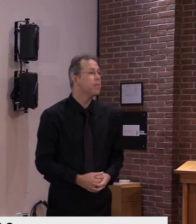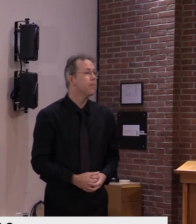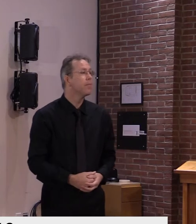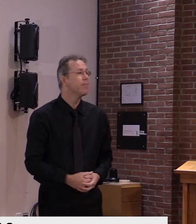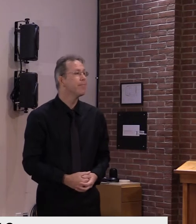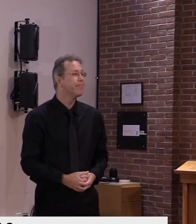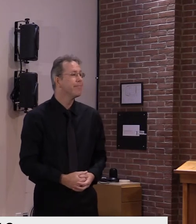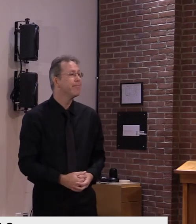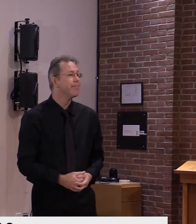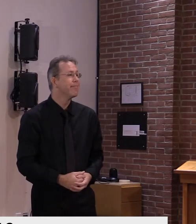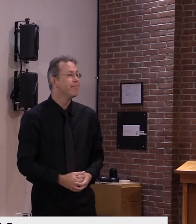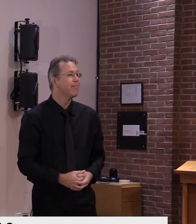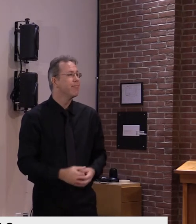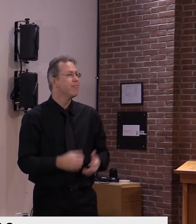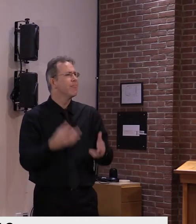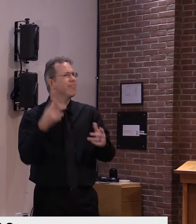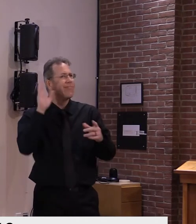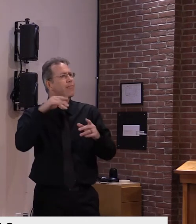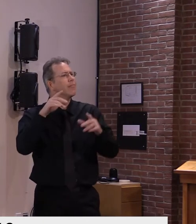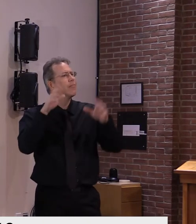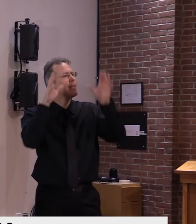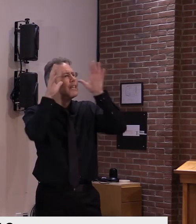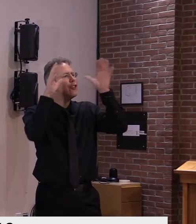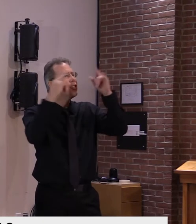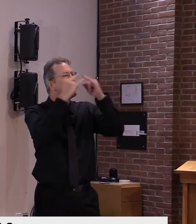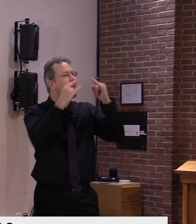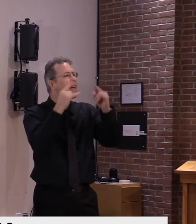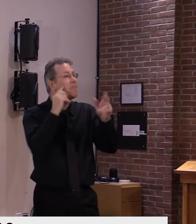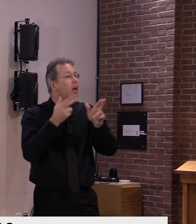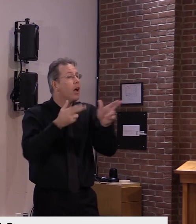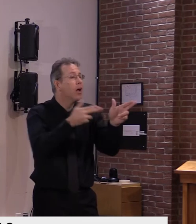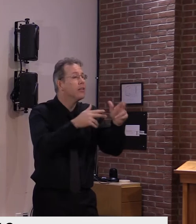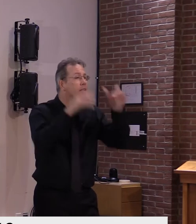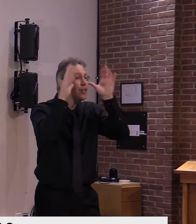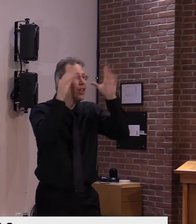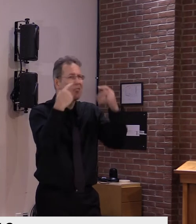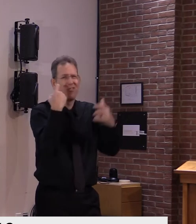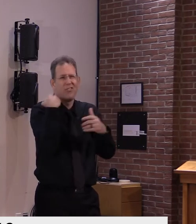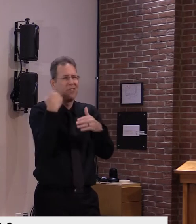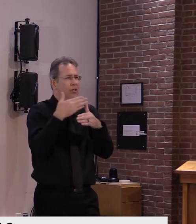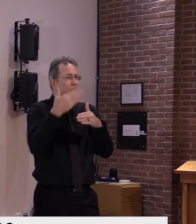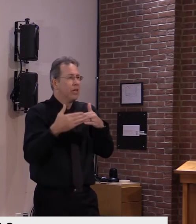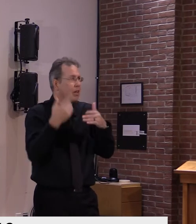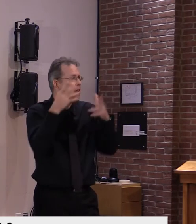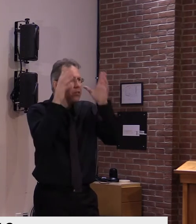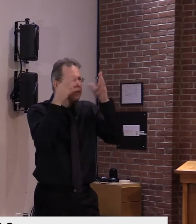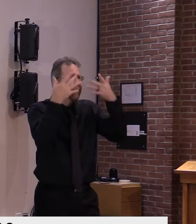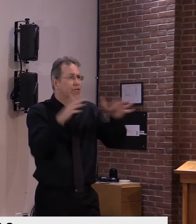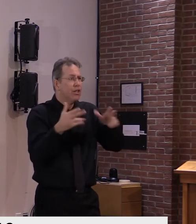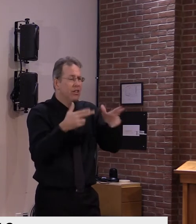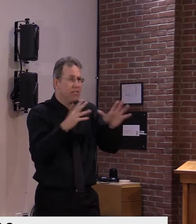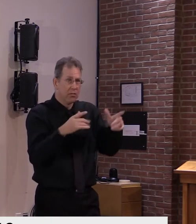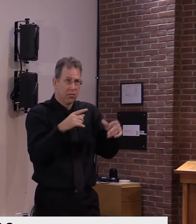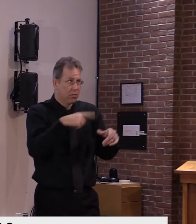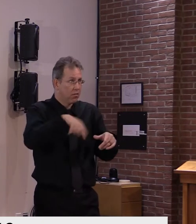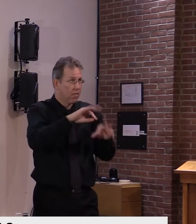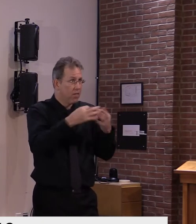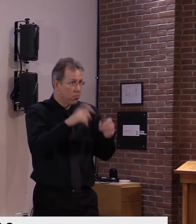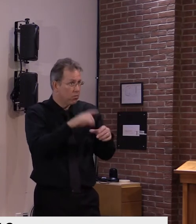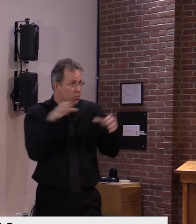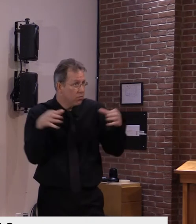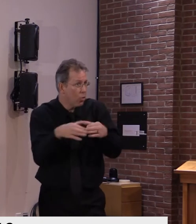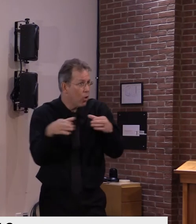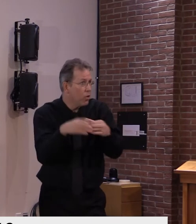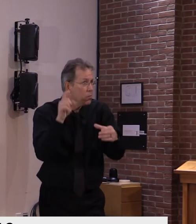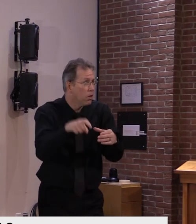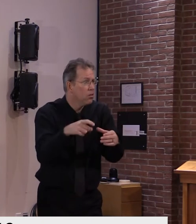because co-workers are going to be returning to work, and we've heard employers are now saying that only those